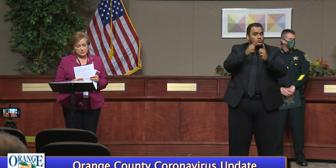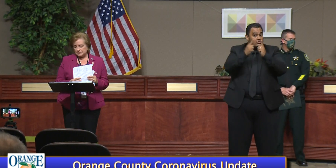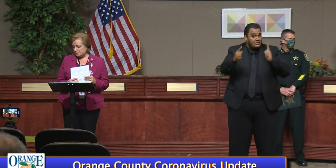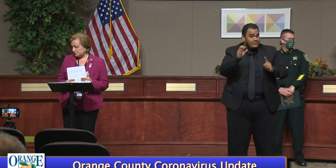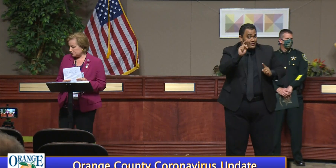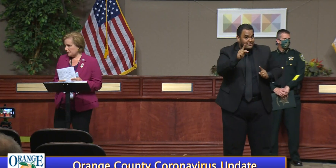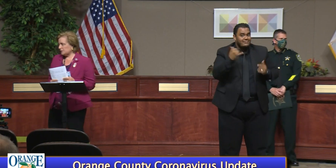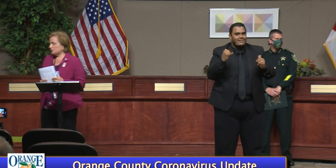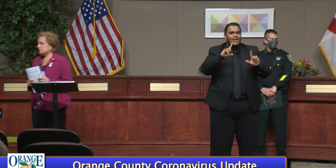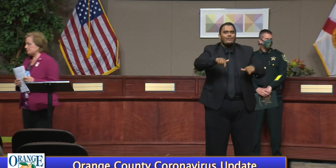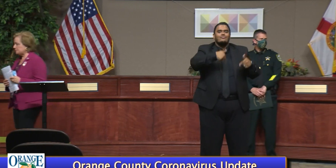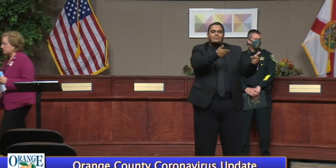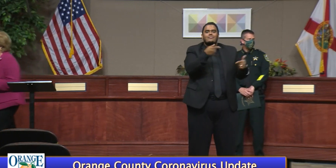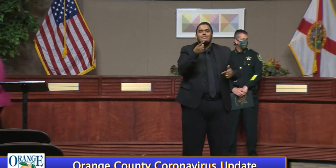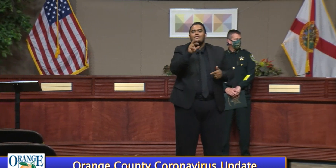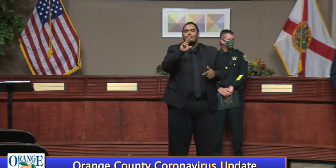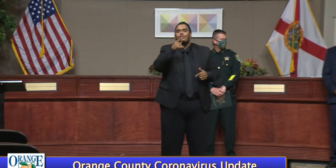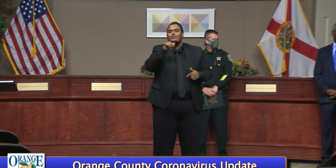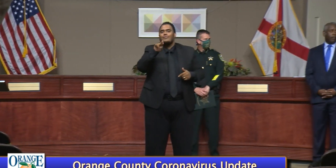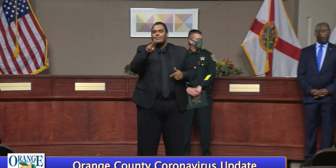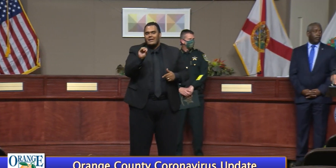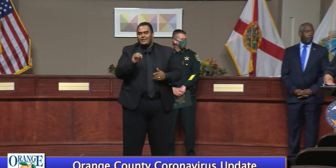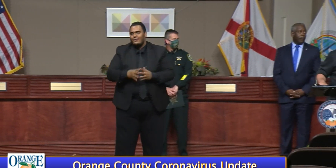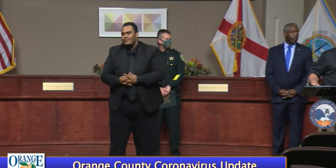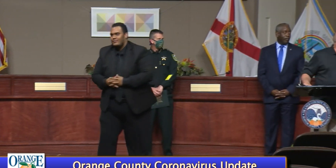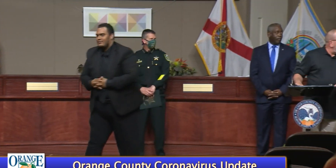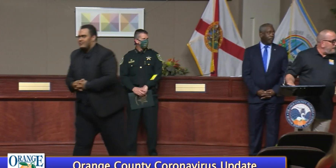Pino. Can you put it up?